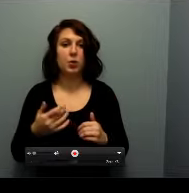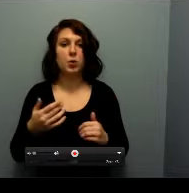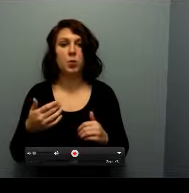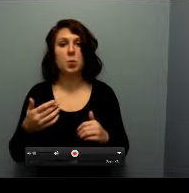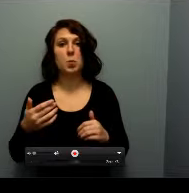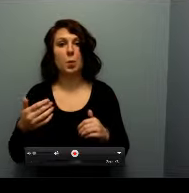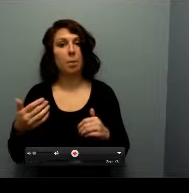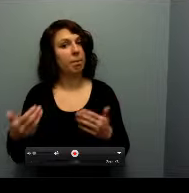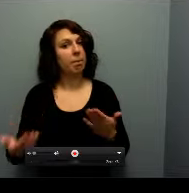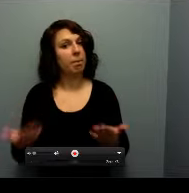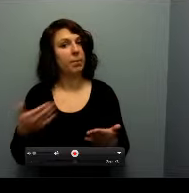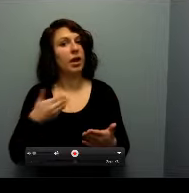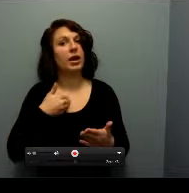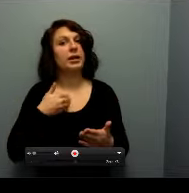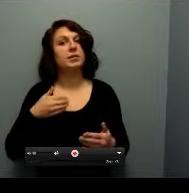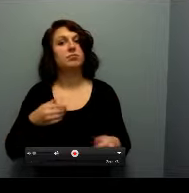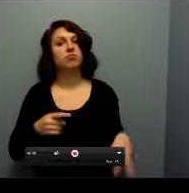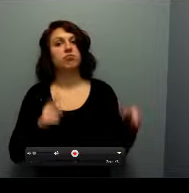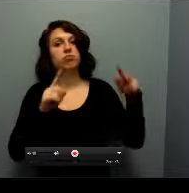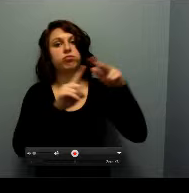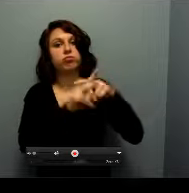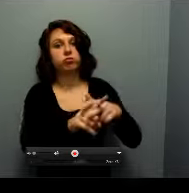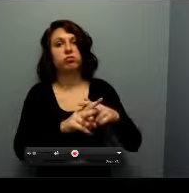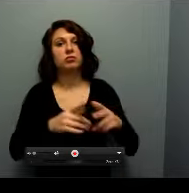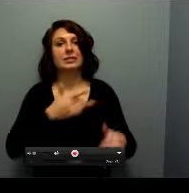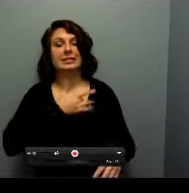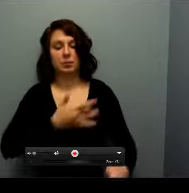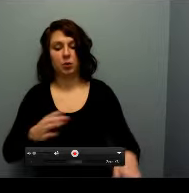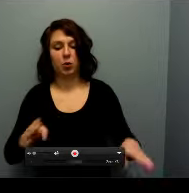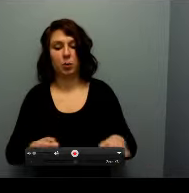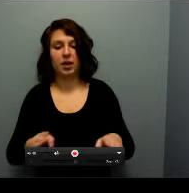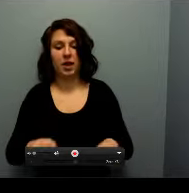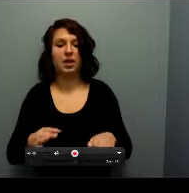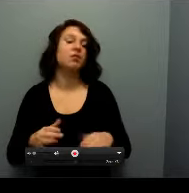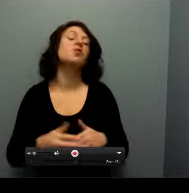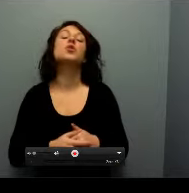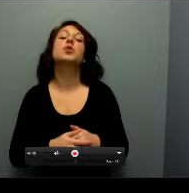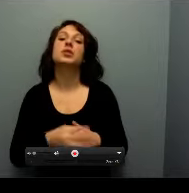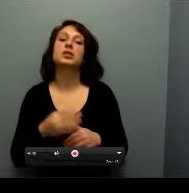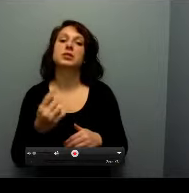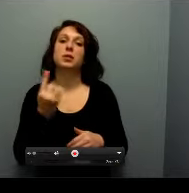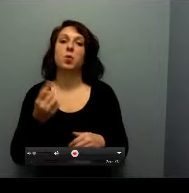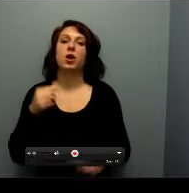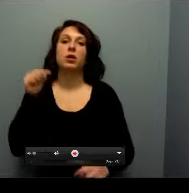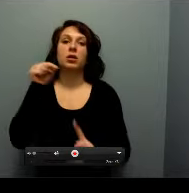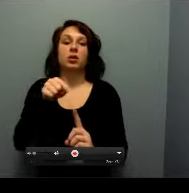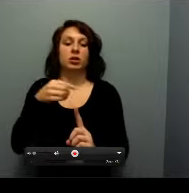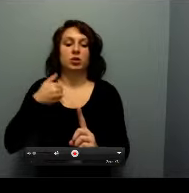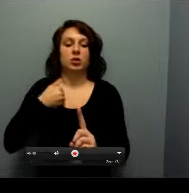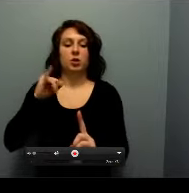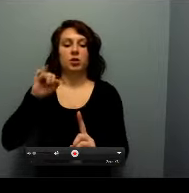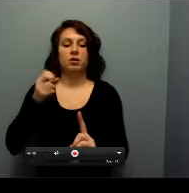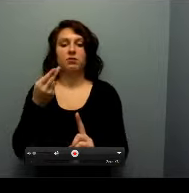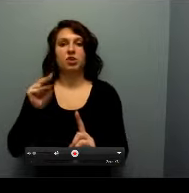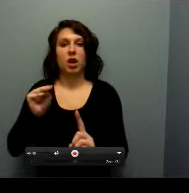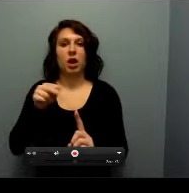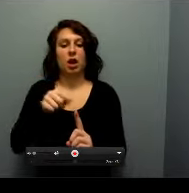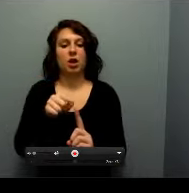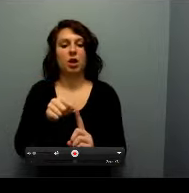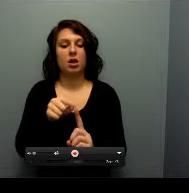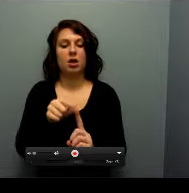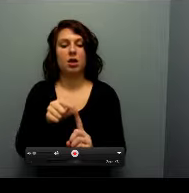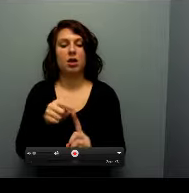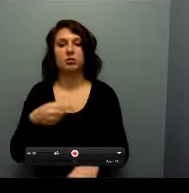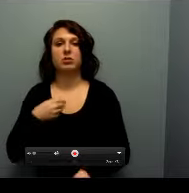attribute typical behavior to someone. So you have a 9 o'clock meeting, and John doesn't arrive until 9:30.